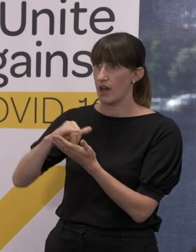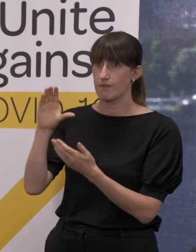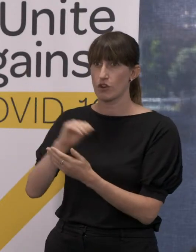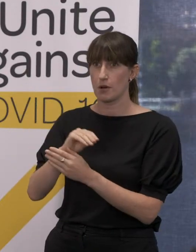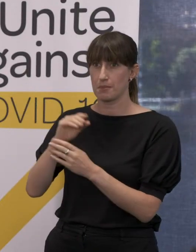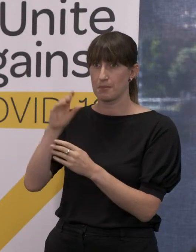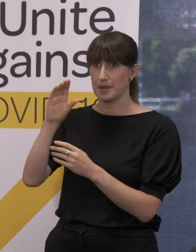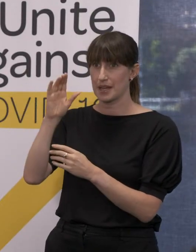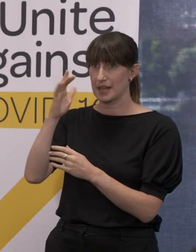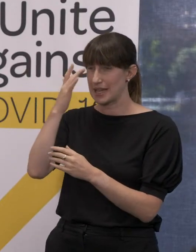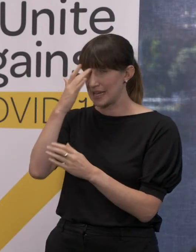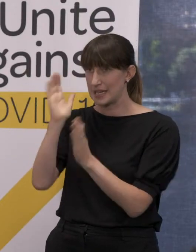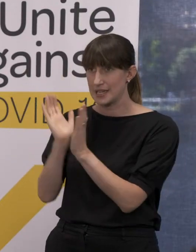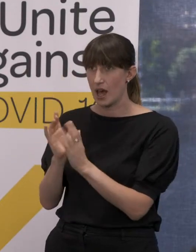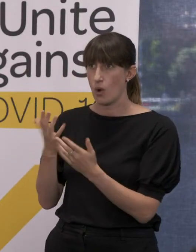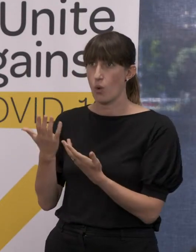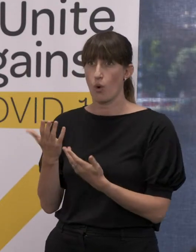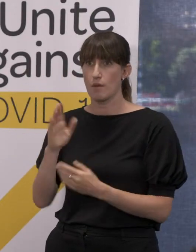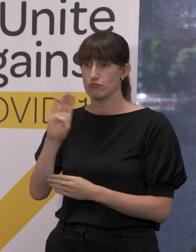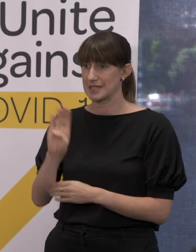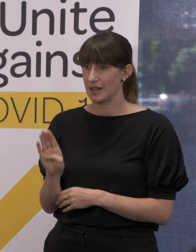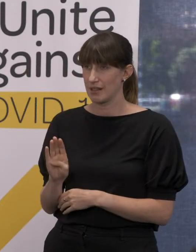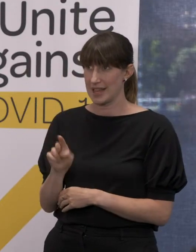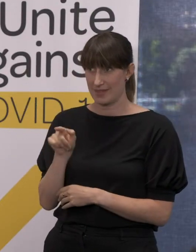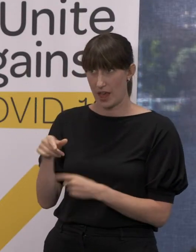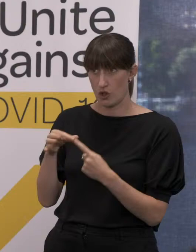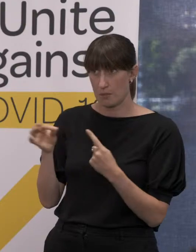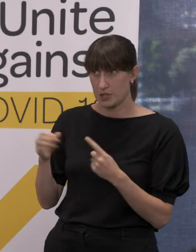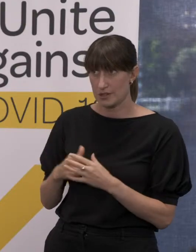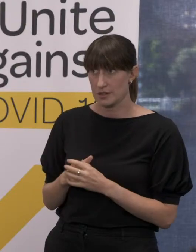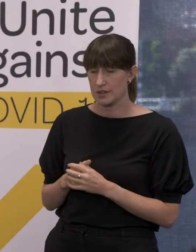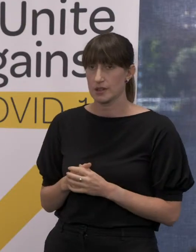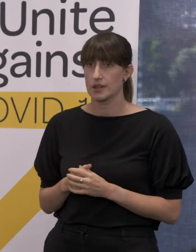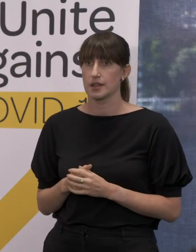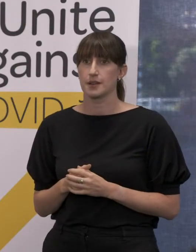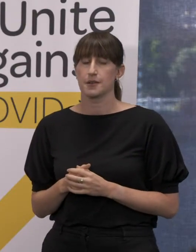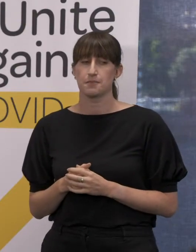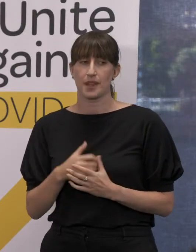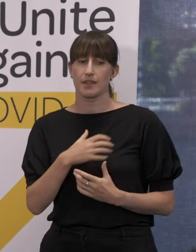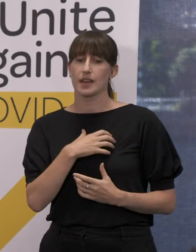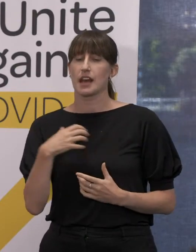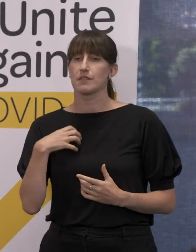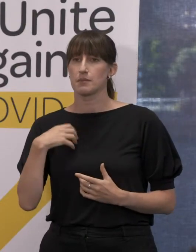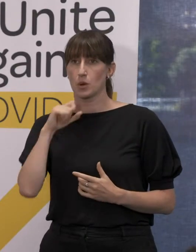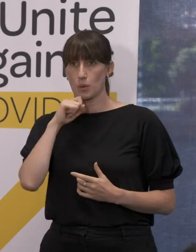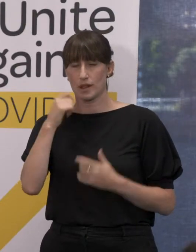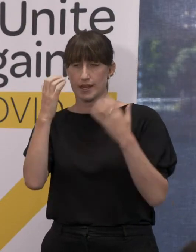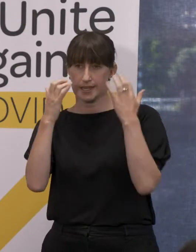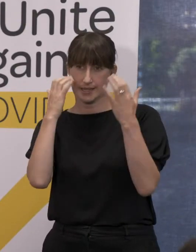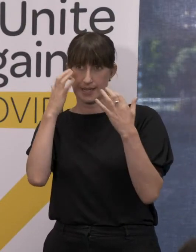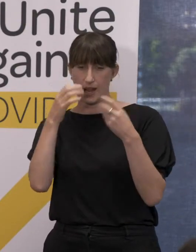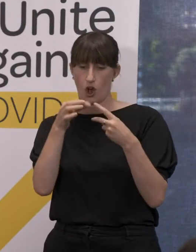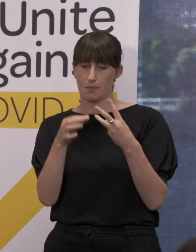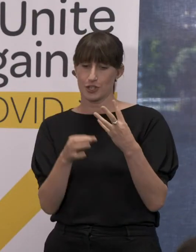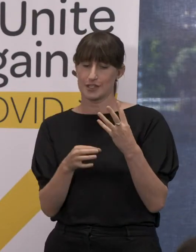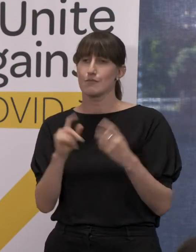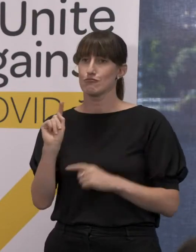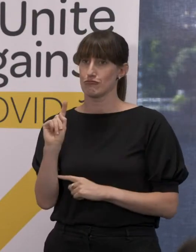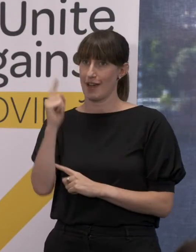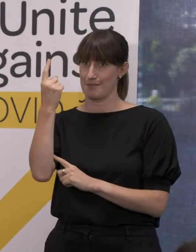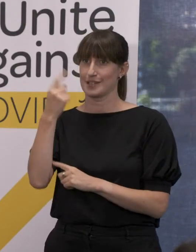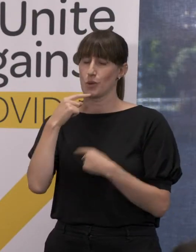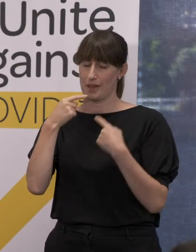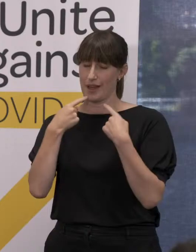people from coming out of India and Brazil included in those options? I think that the government will be considering a range of options, and the Prime Minister will make announcements about